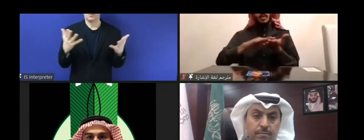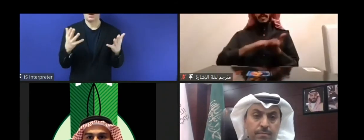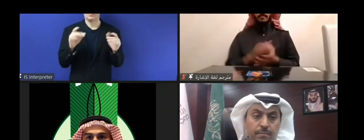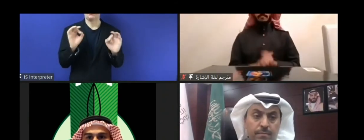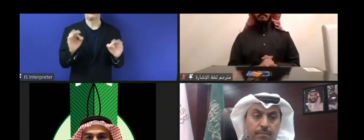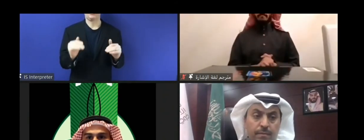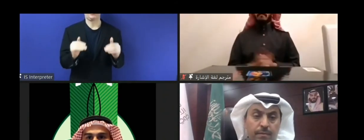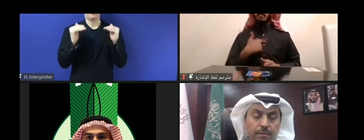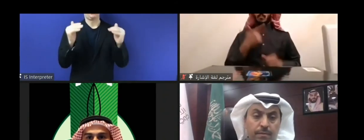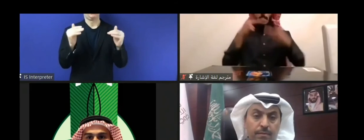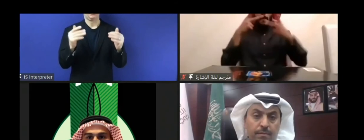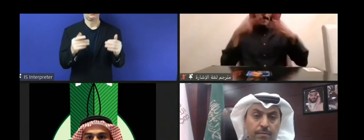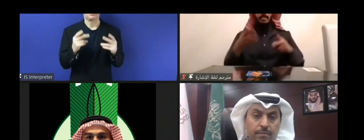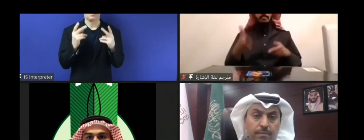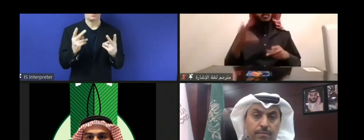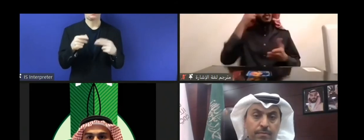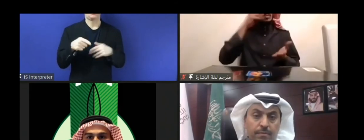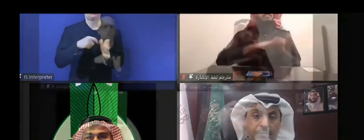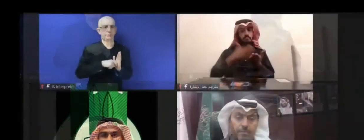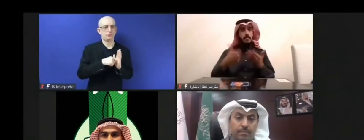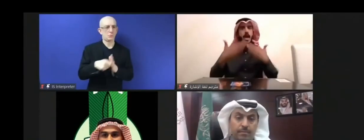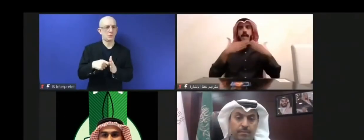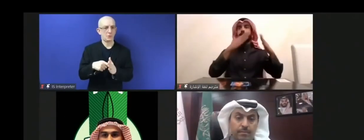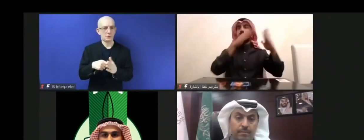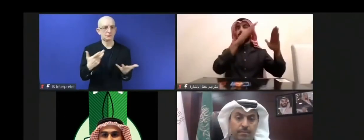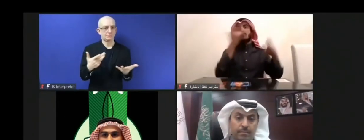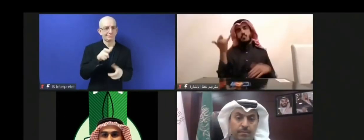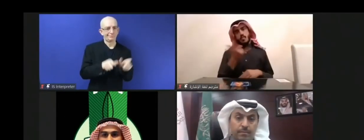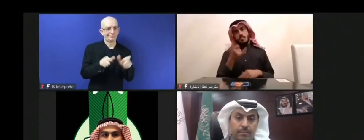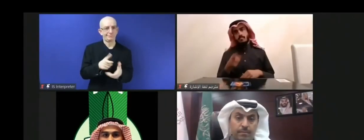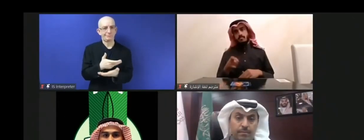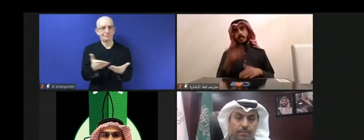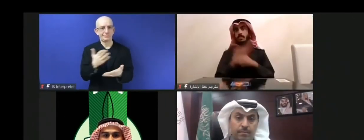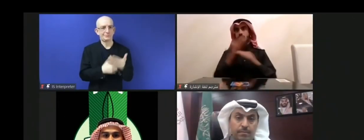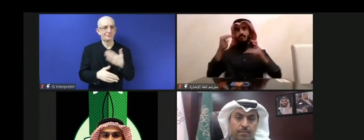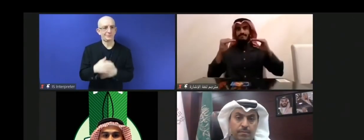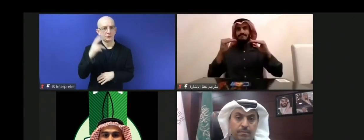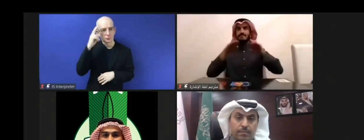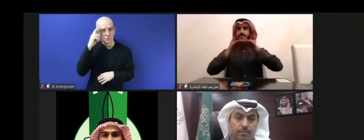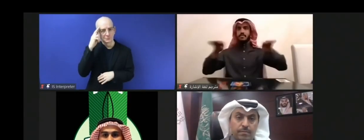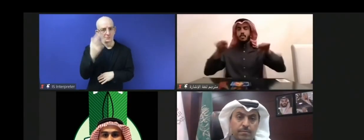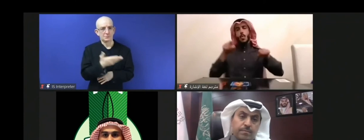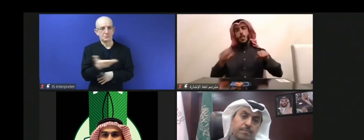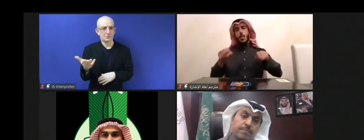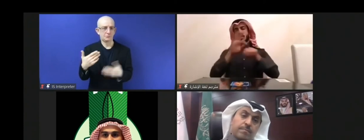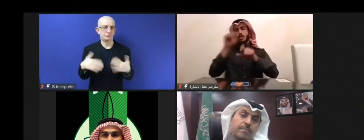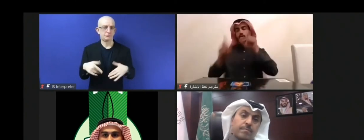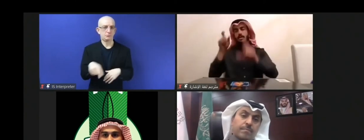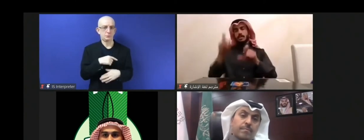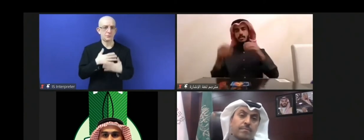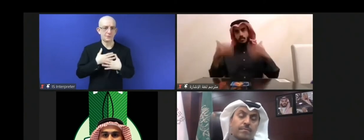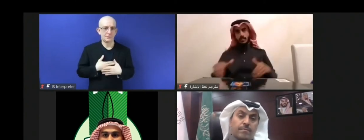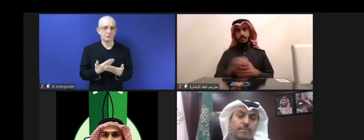we believe in Saudi Arabia that the accessibility is to promote equal opportunity for persons with disabilities by providing